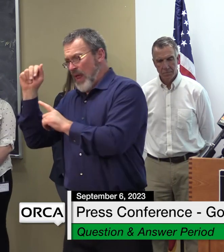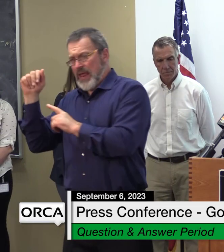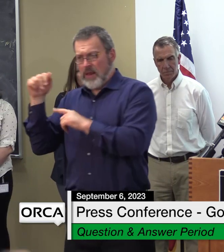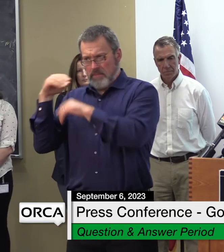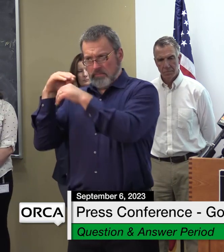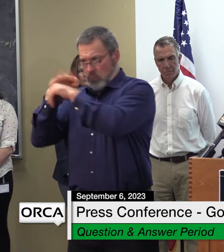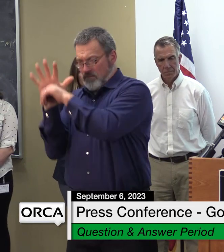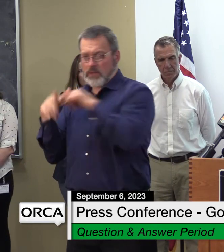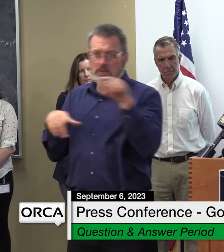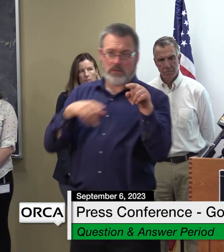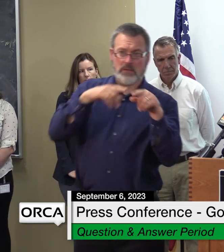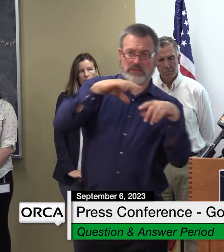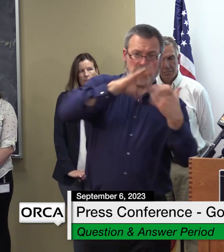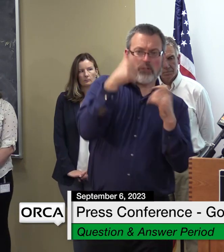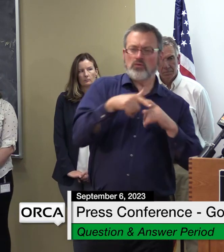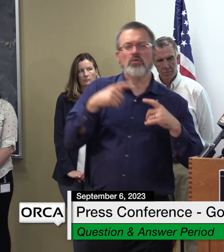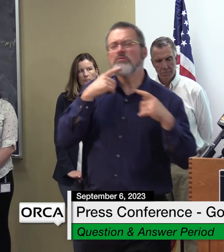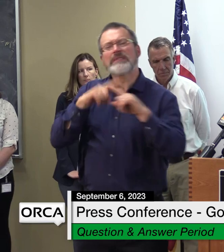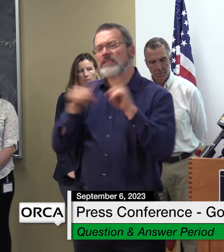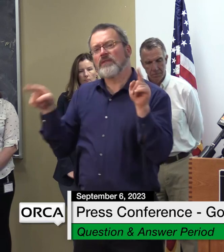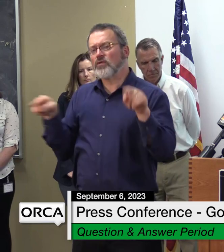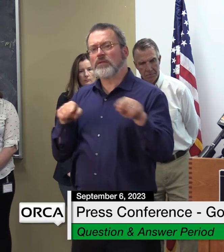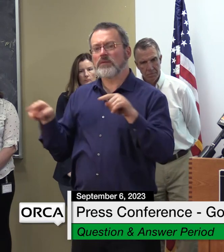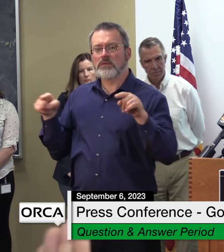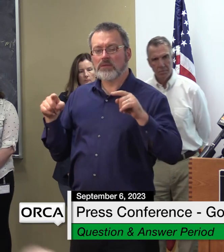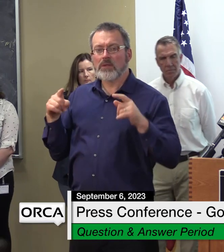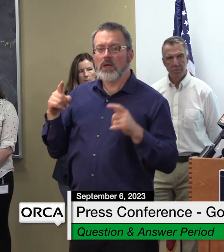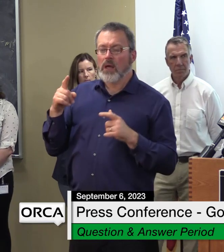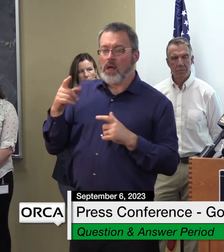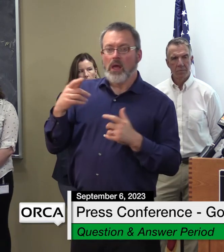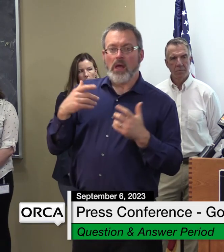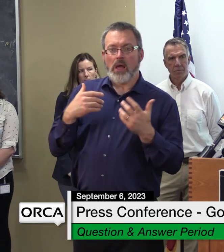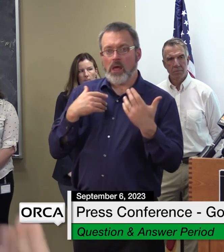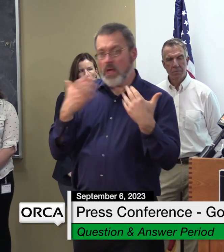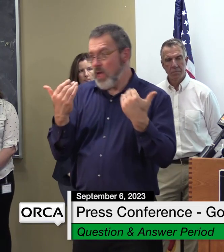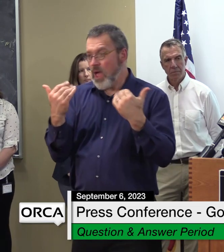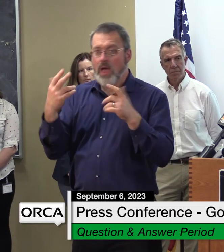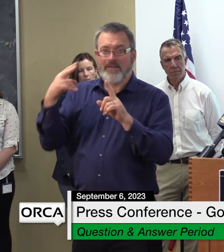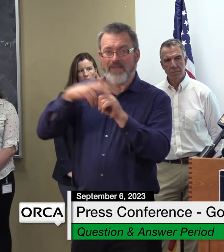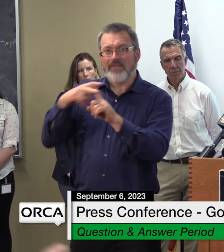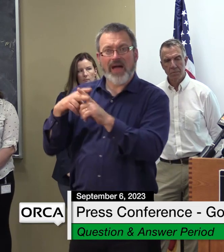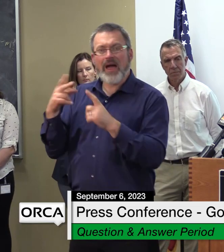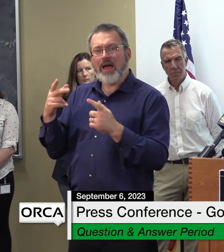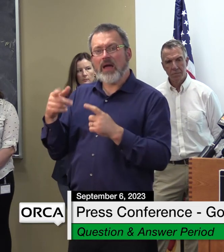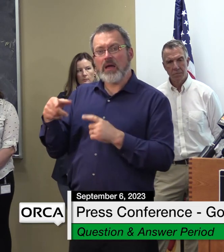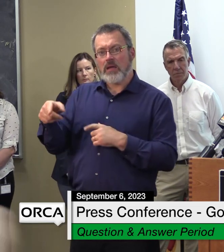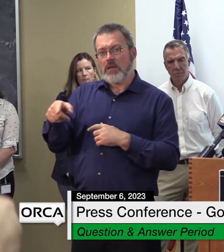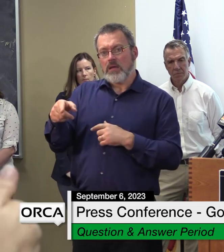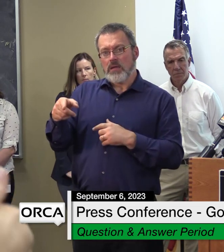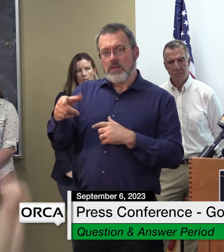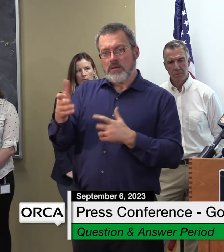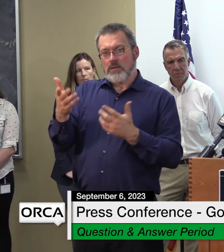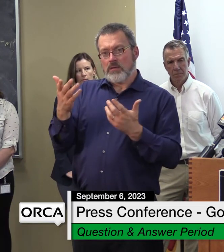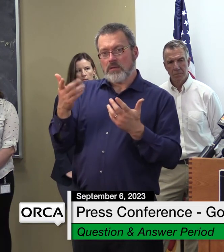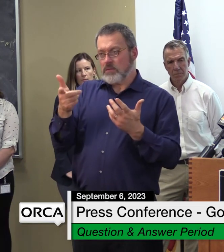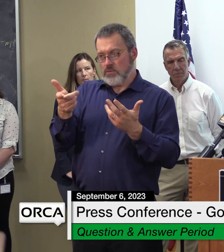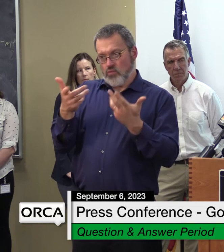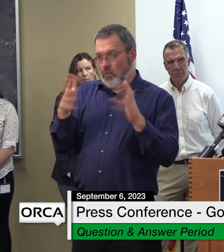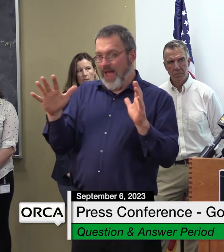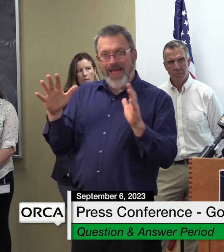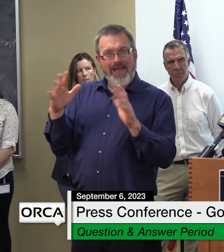back to claimants and re-ask for information, or put them in some type of jeopardy, you know, because